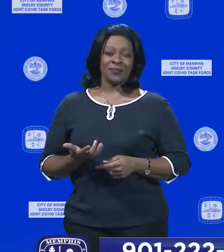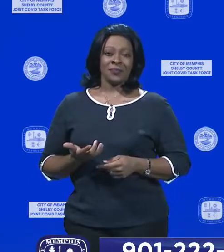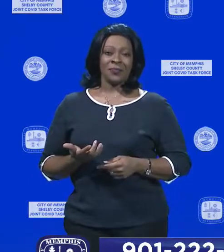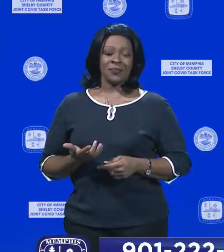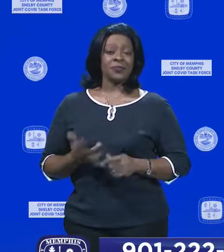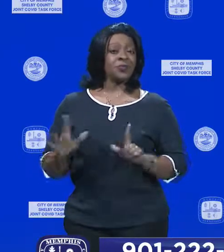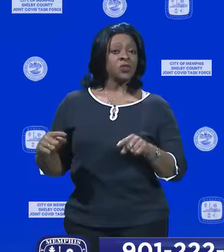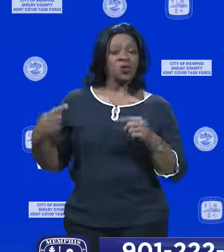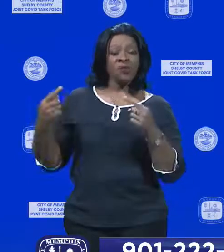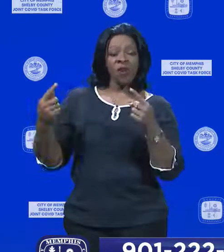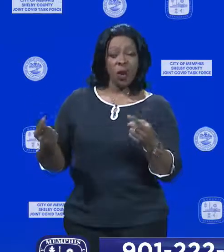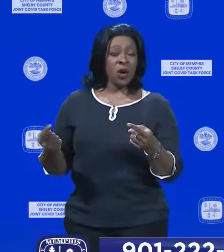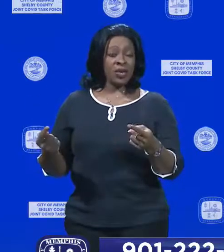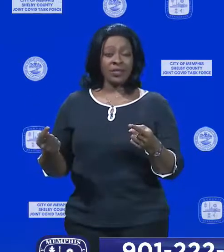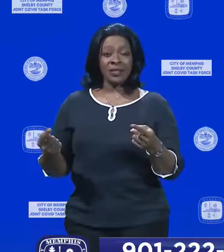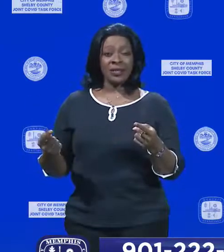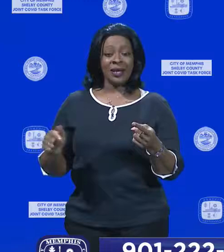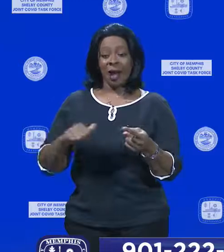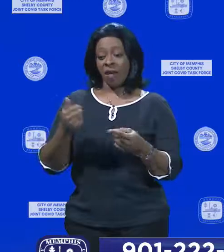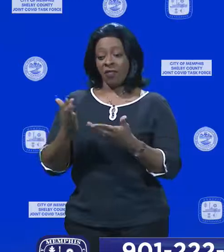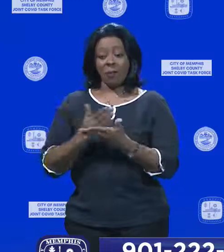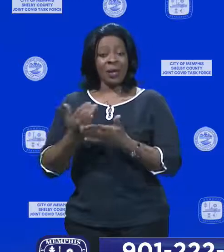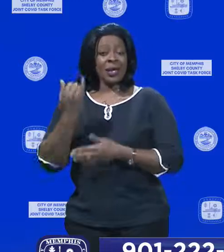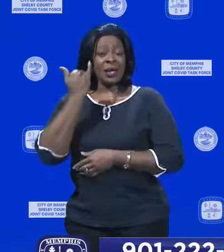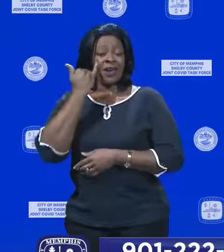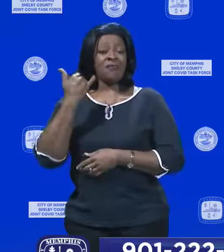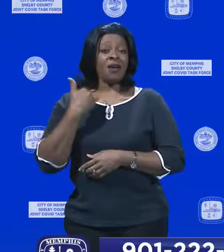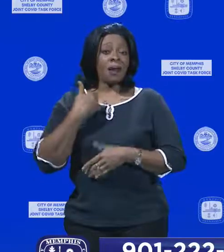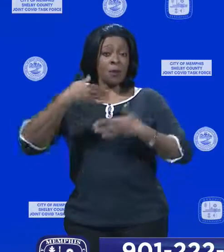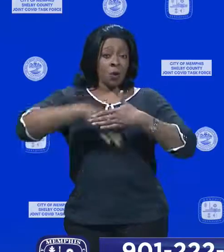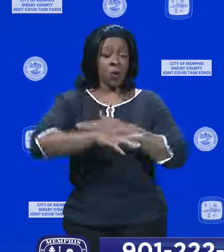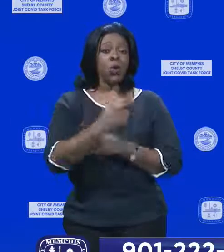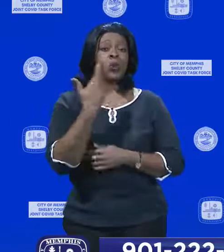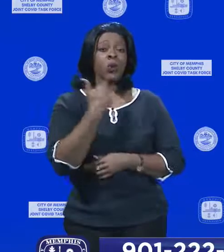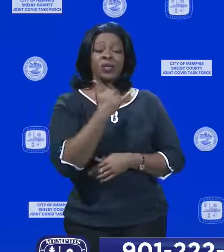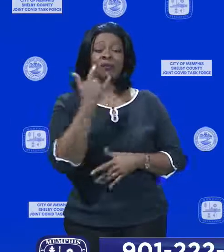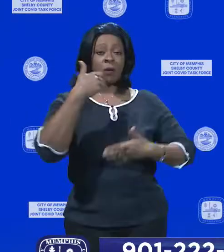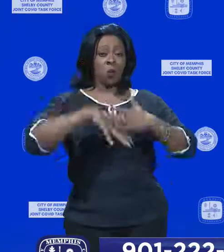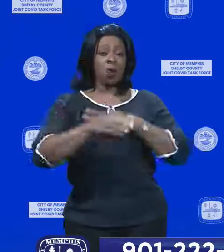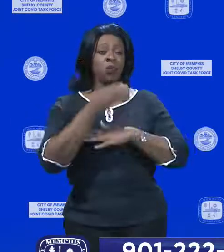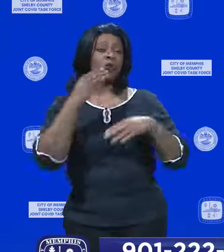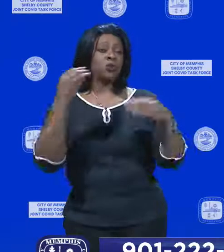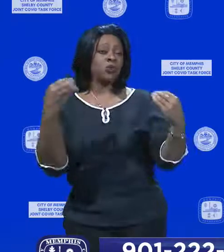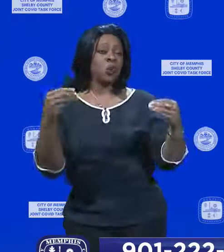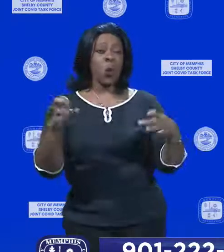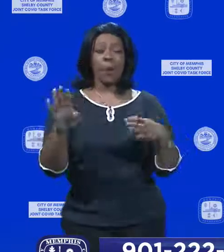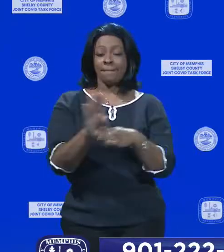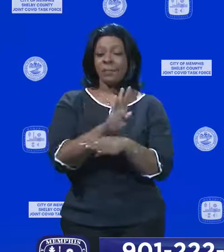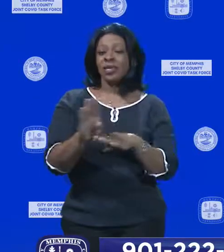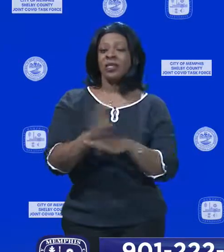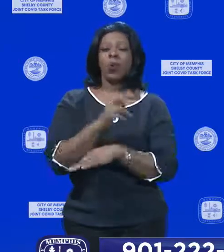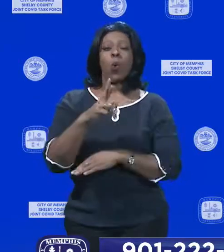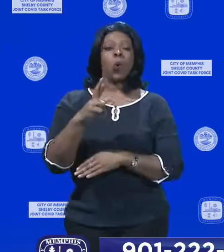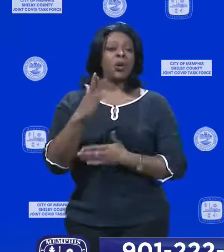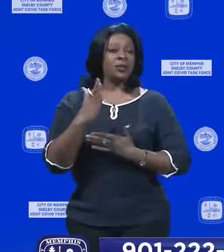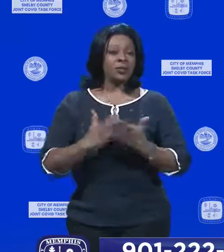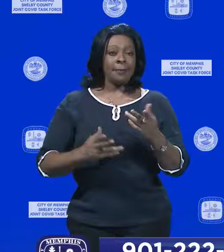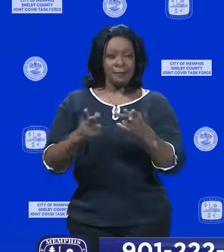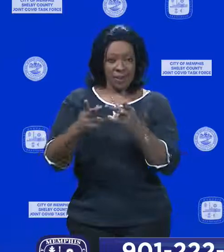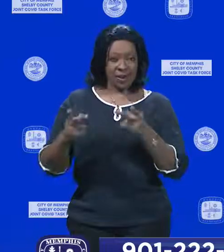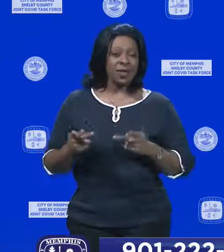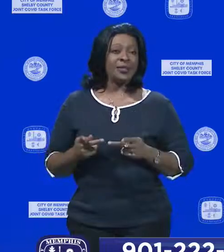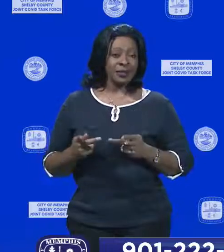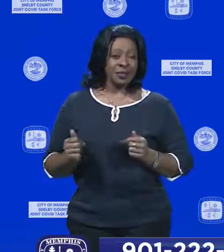And as far as, but the other part is if I'm going into a restaurant or I'm going to a grocery store or a business or some